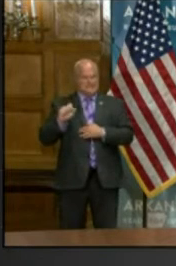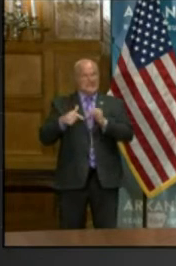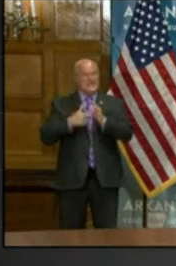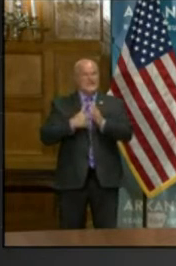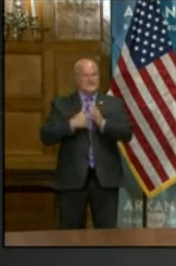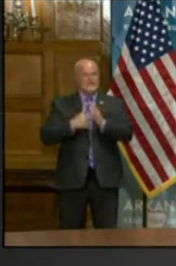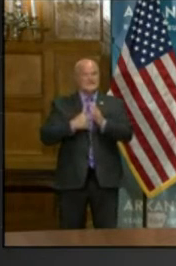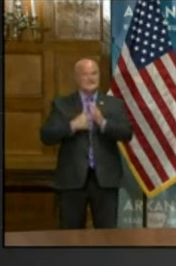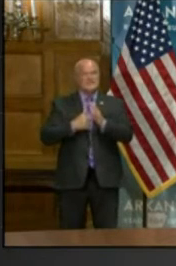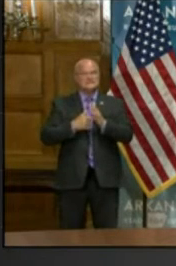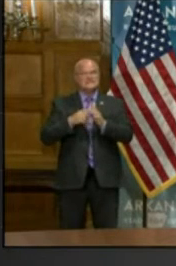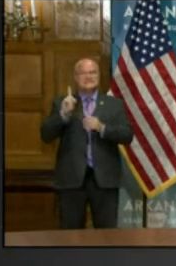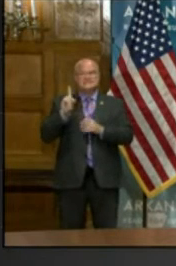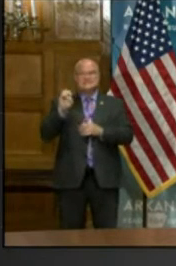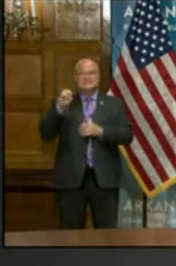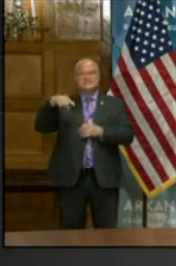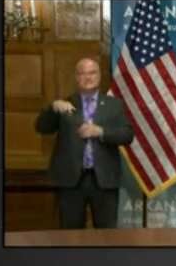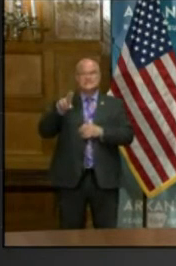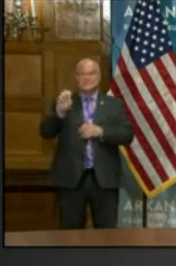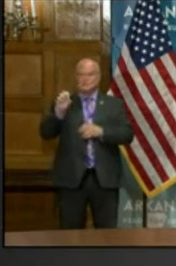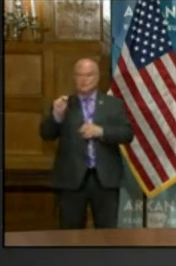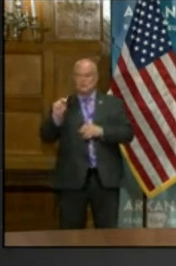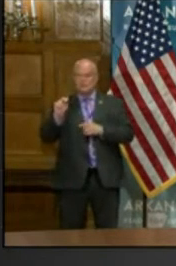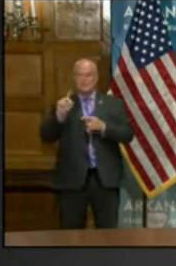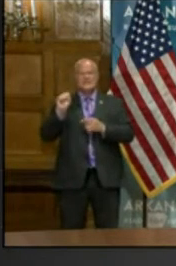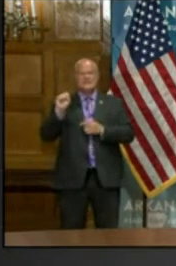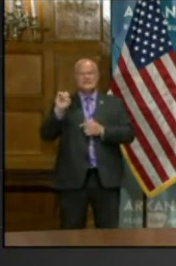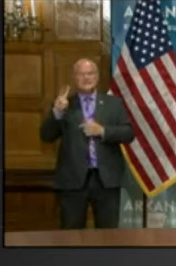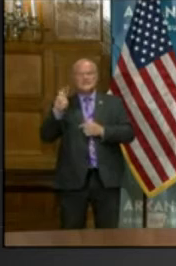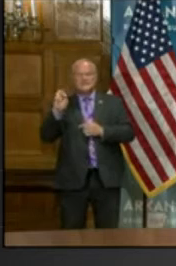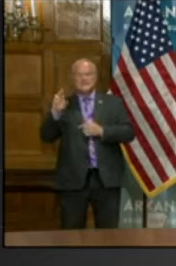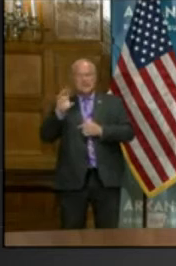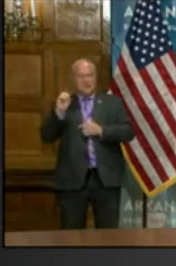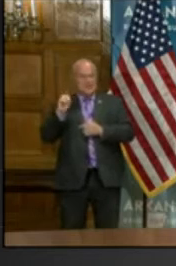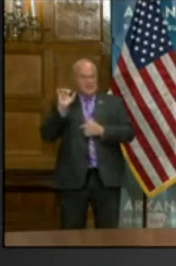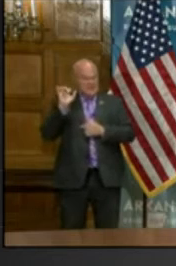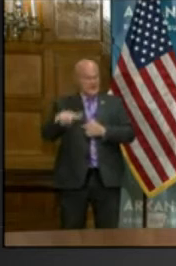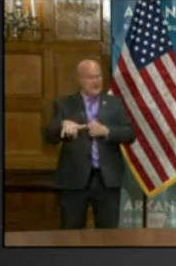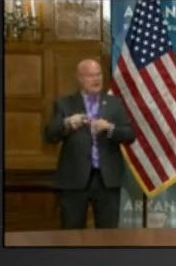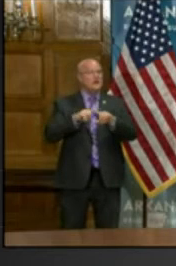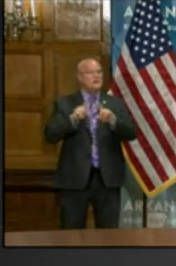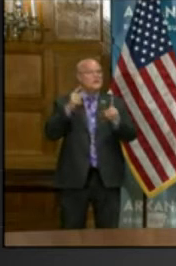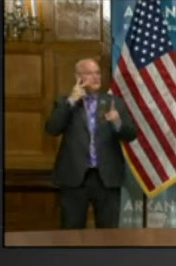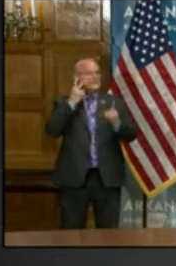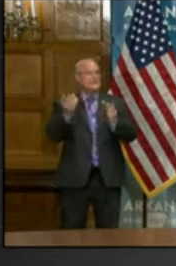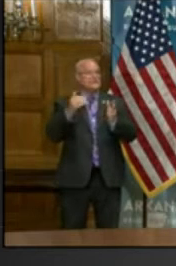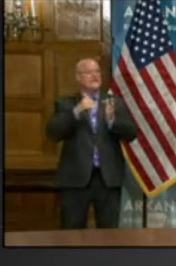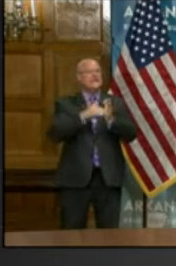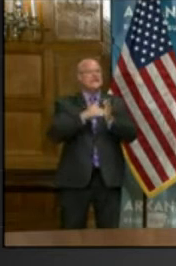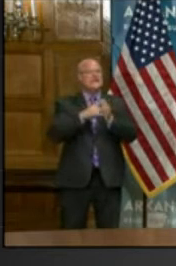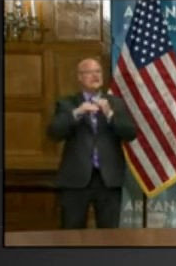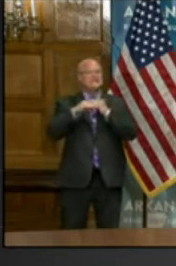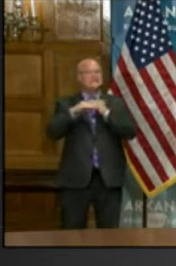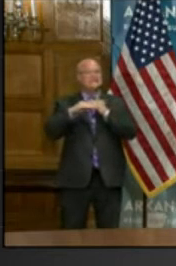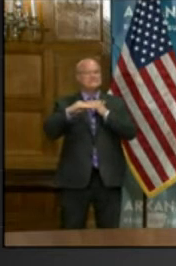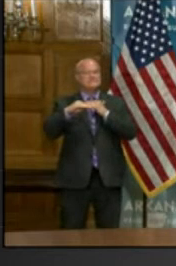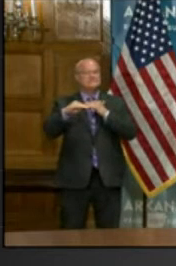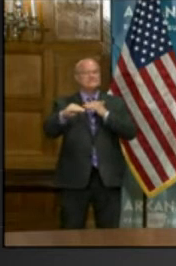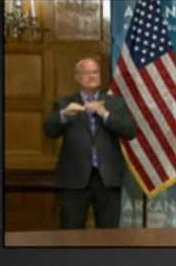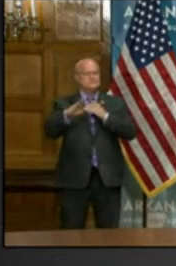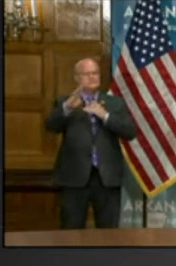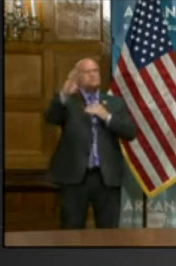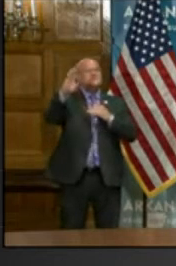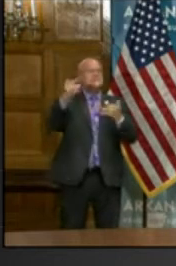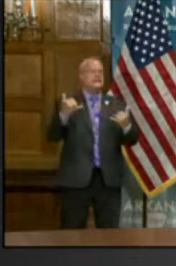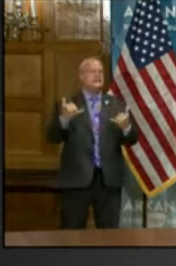is largely in DeQueen, Sevier County. Those cases there, but you can see again they're flat and they've had this